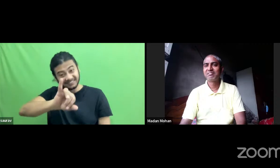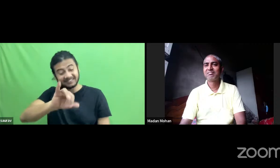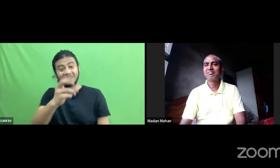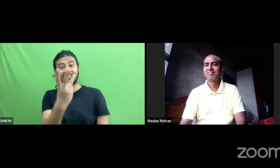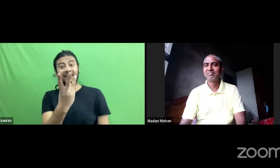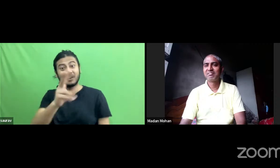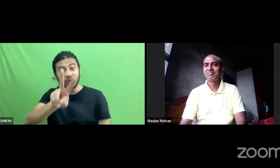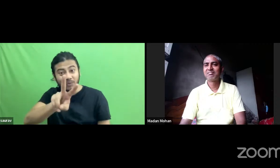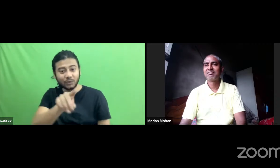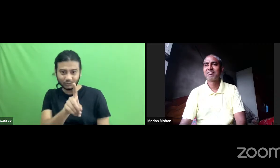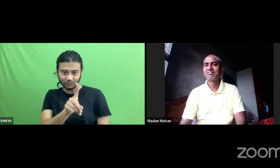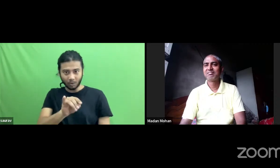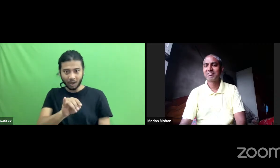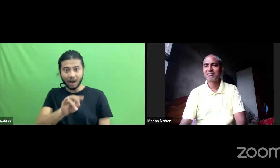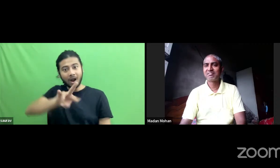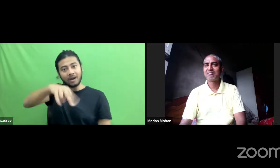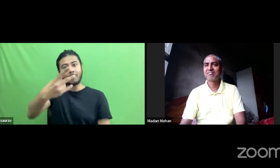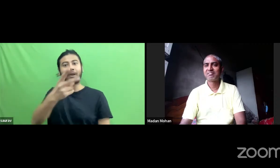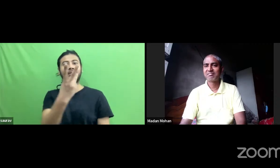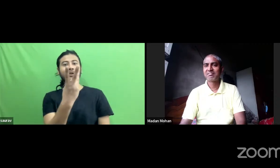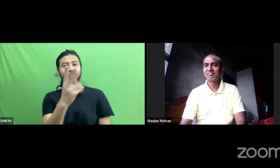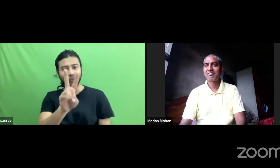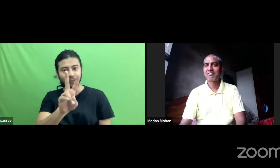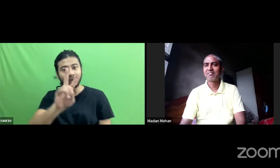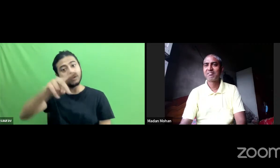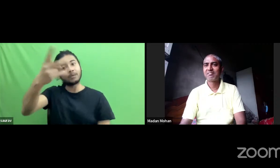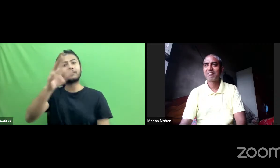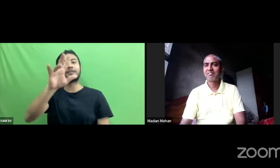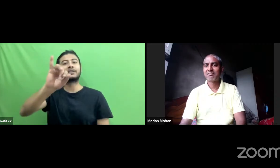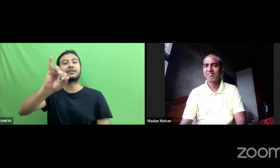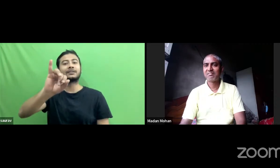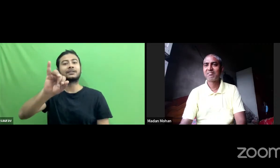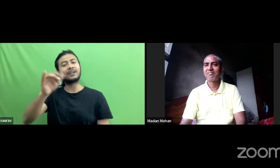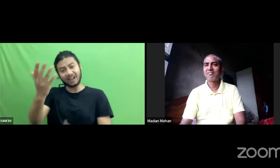it a challenge to do 16. How will you do more than that?